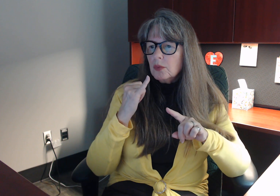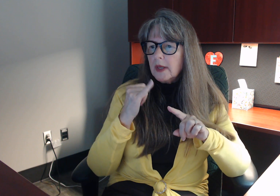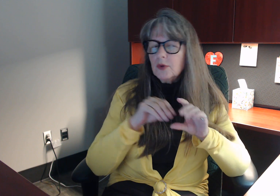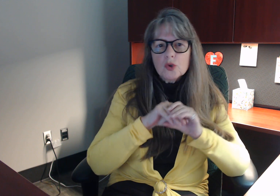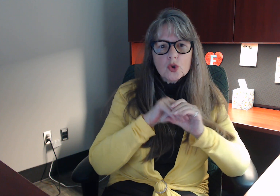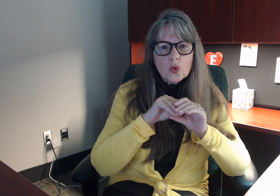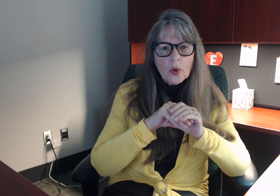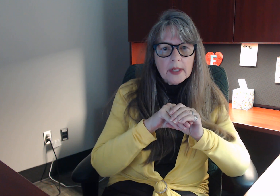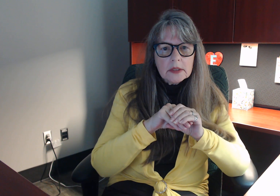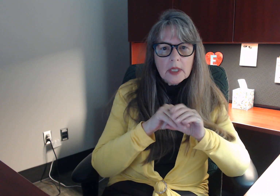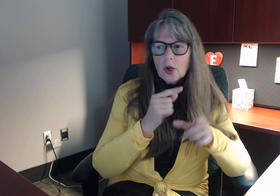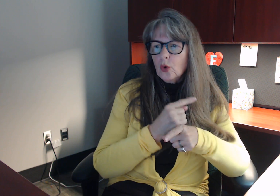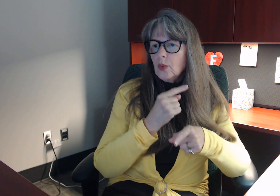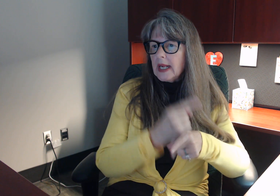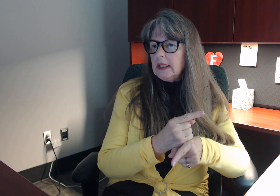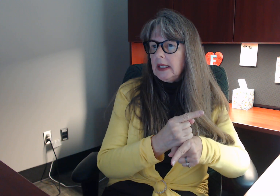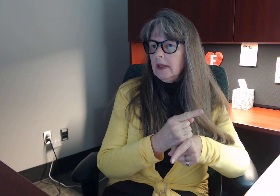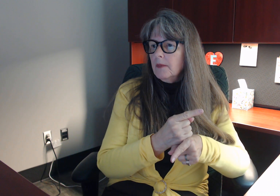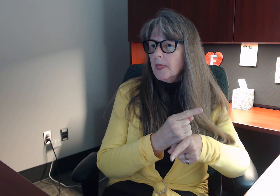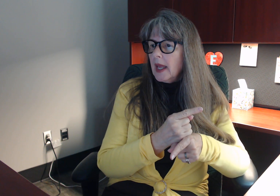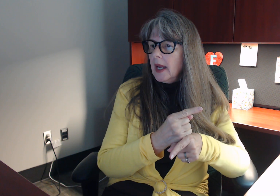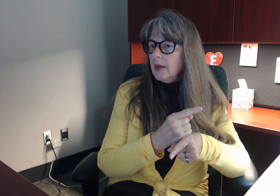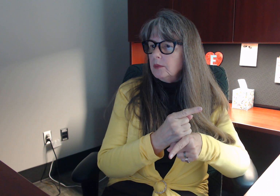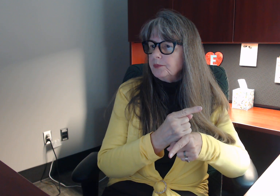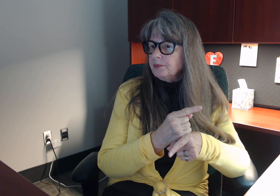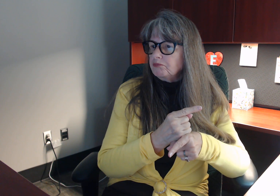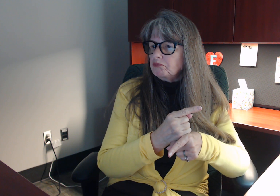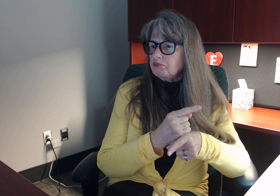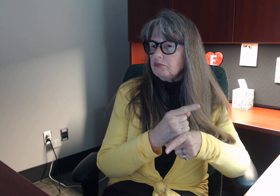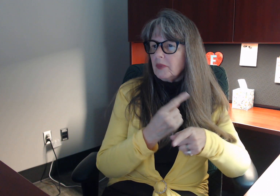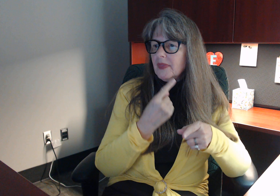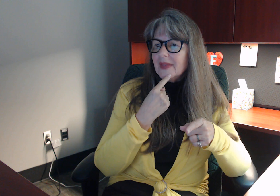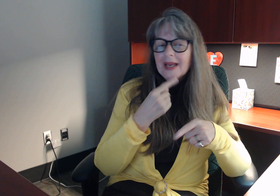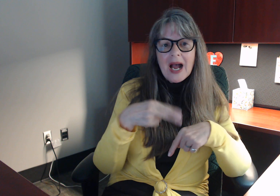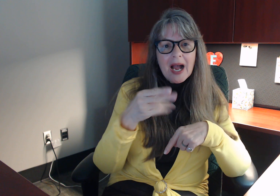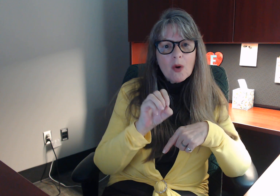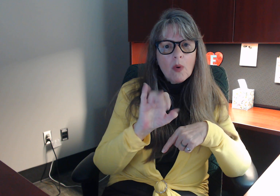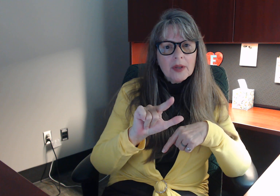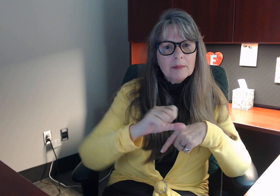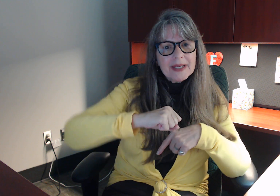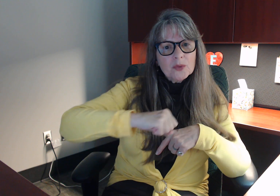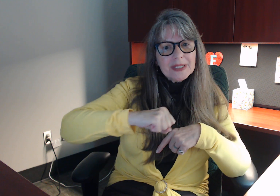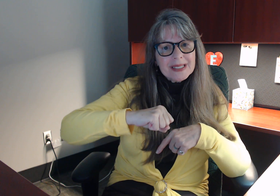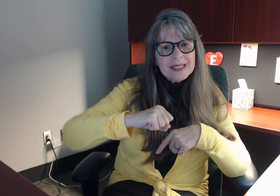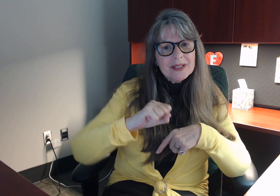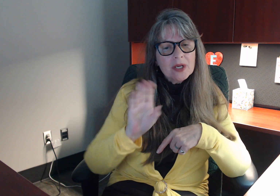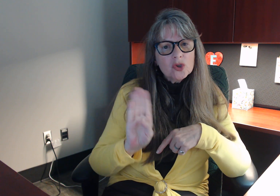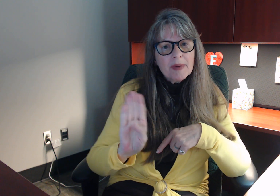if you store it correctly, um, that the high oil makes it resistant to